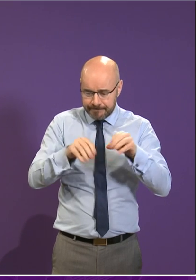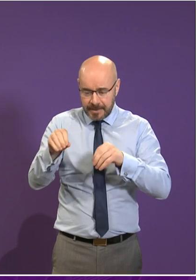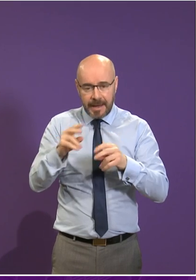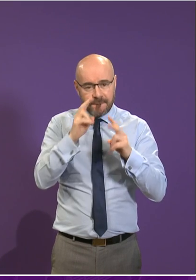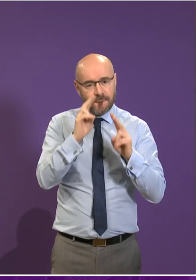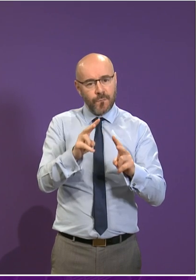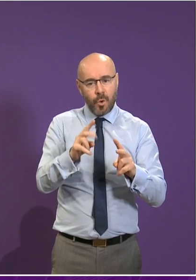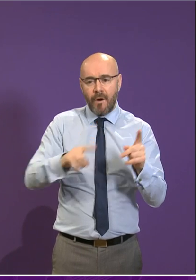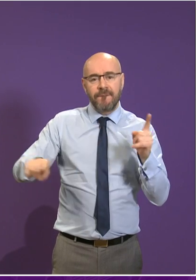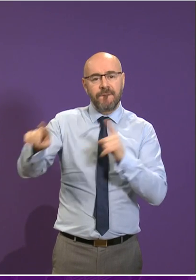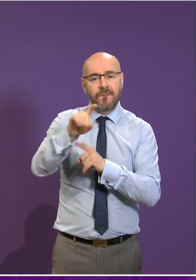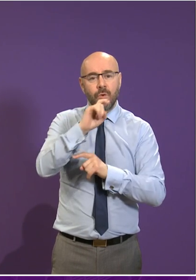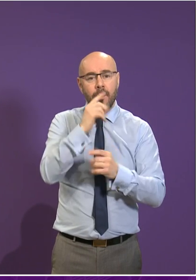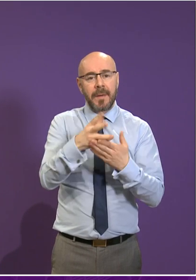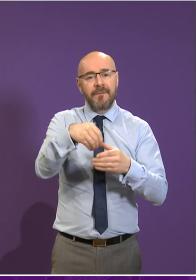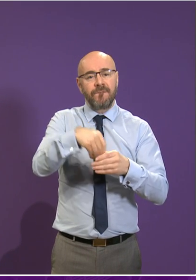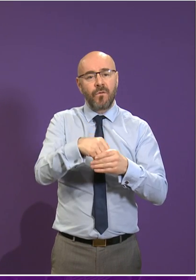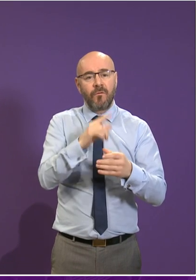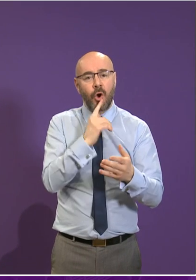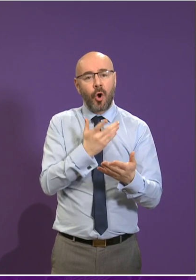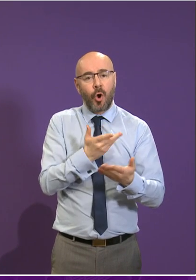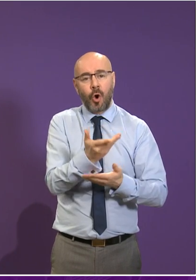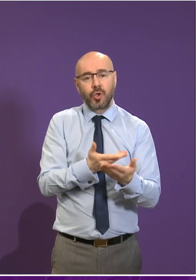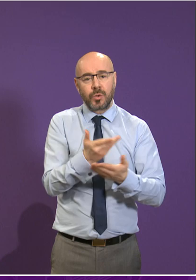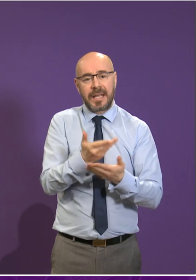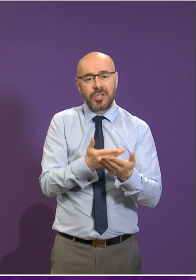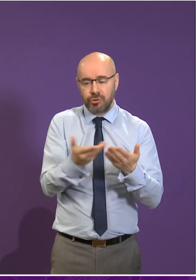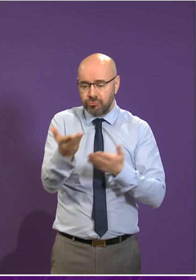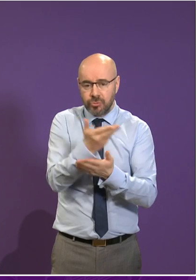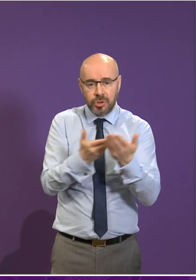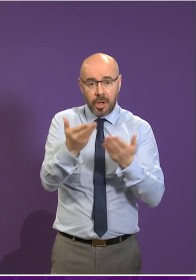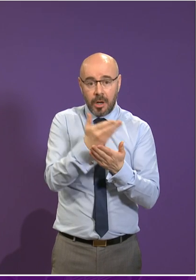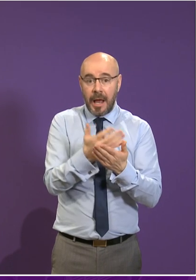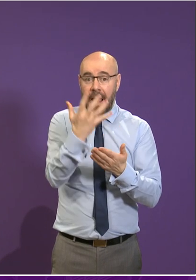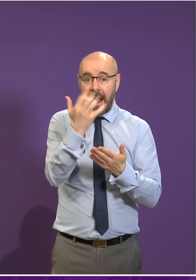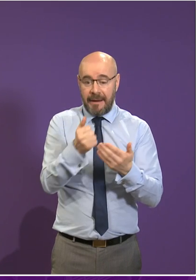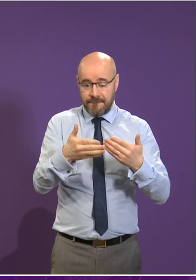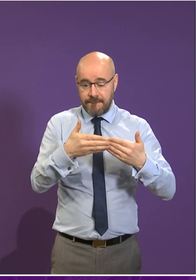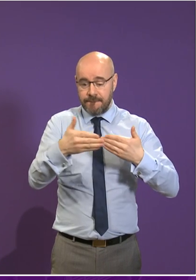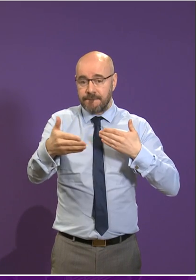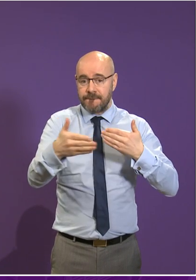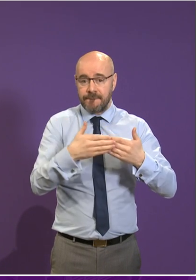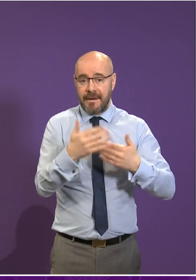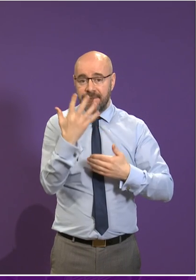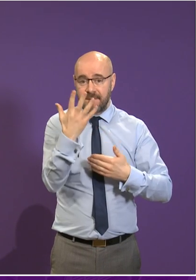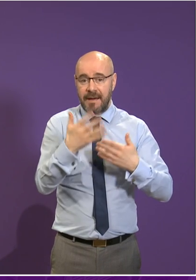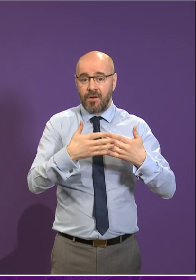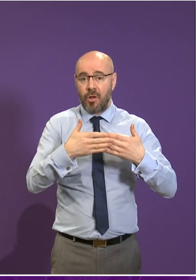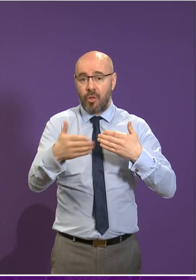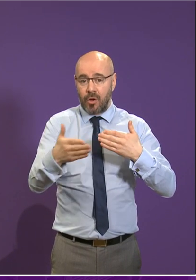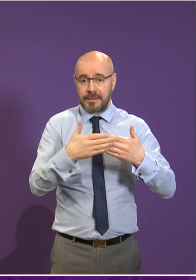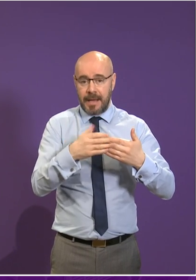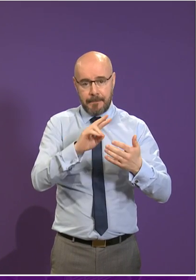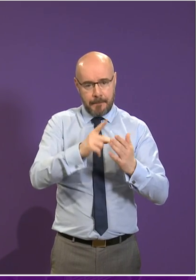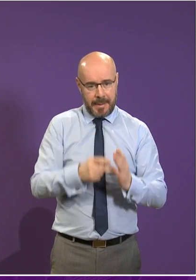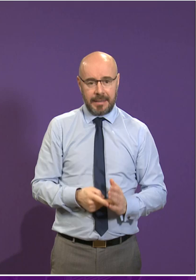in the consultations and discussions. And the plan has 5 long-term ambitions and a wide range of actions that we will take